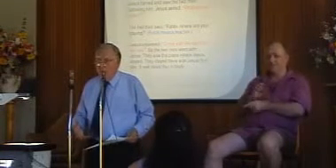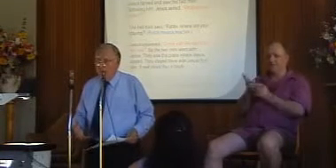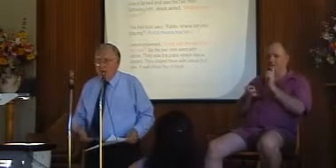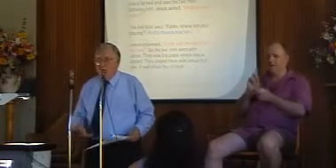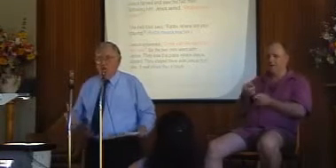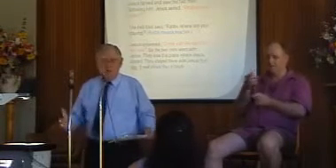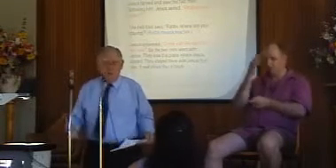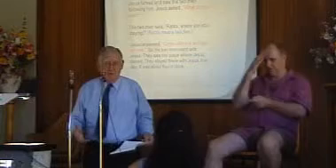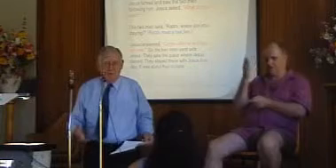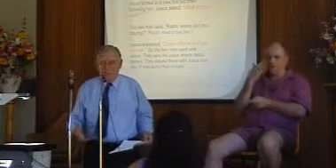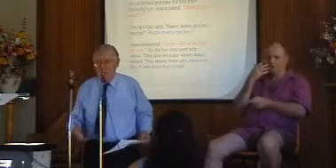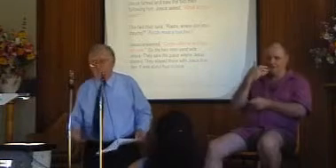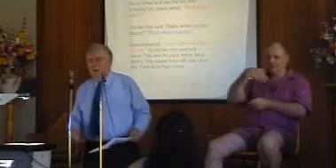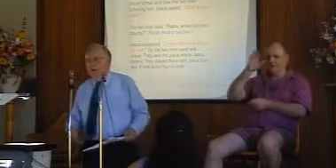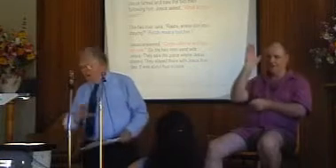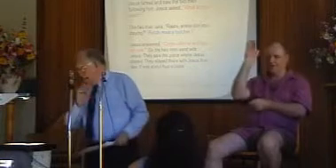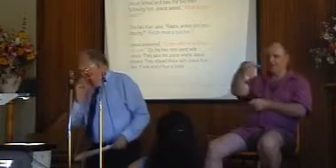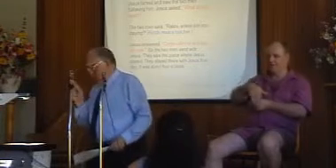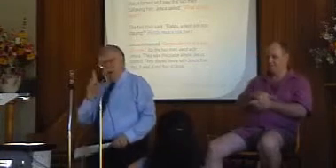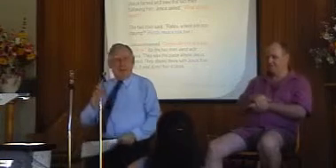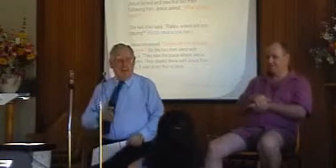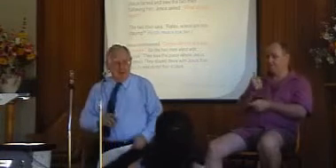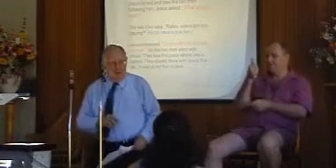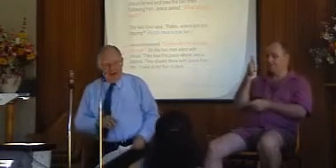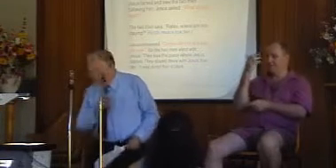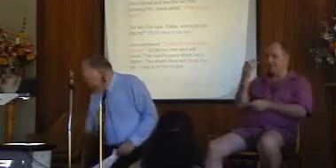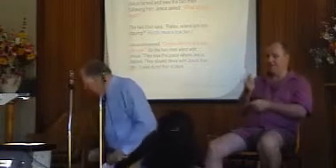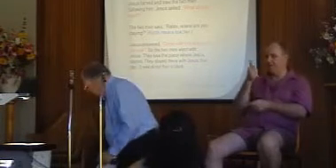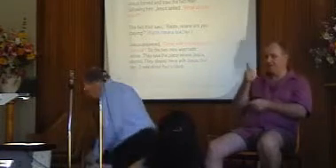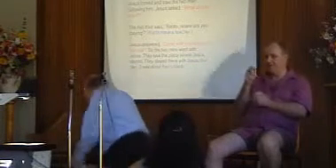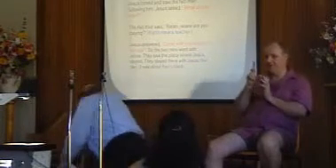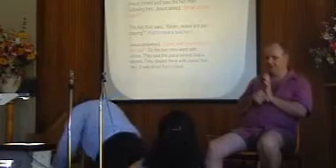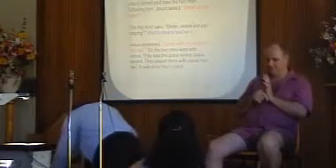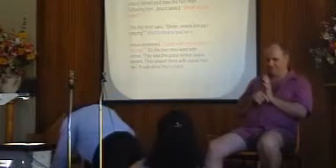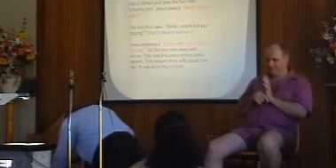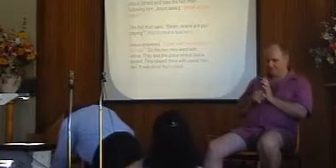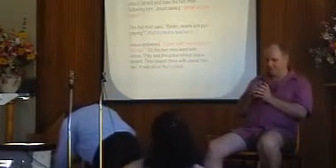home. They have such a good time. So we bear that in mind.